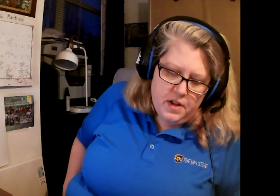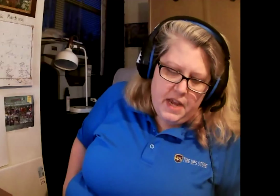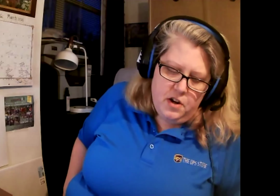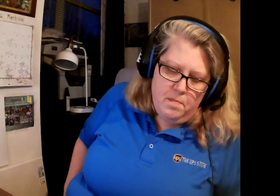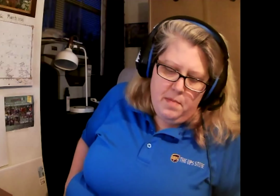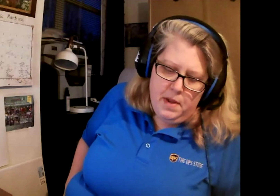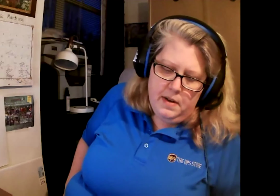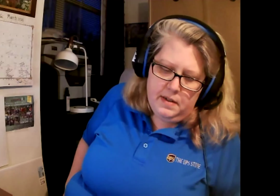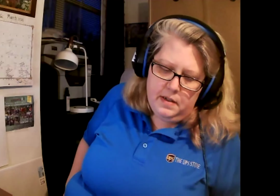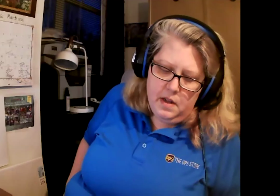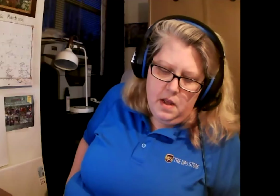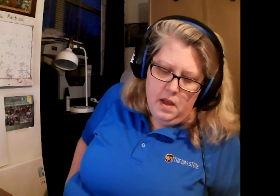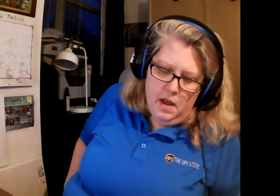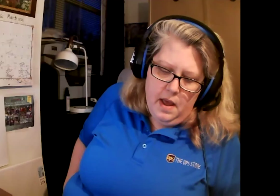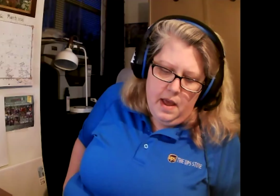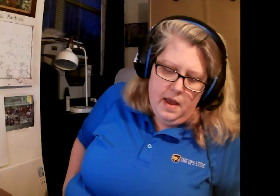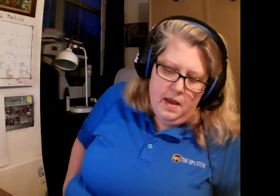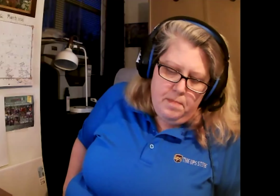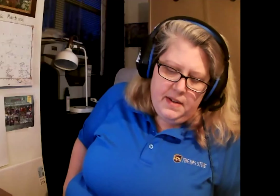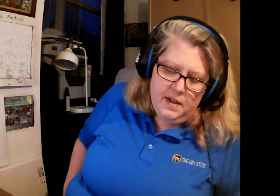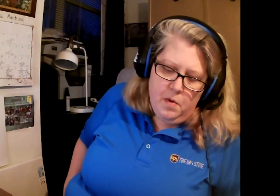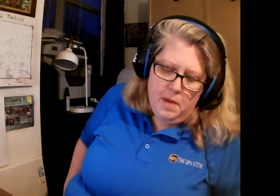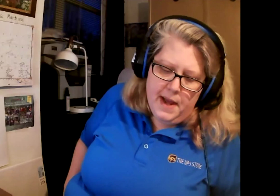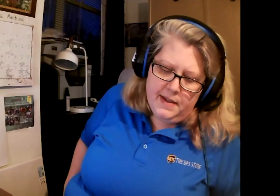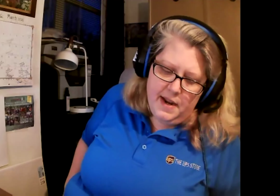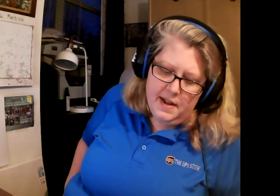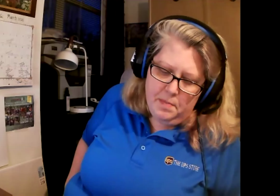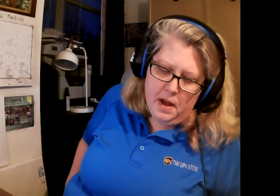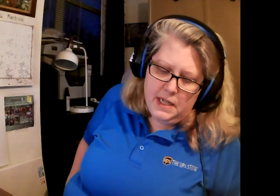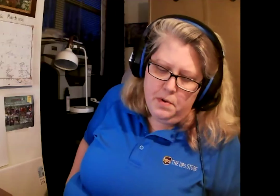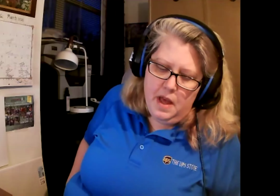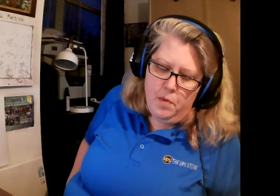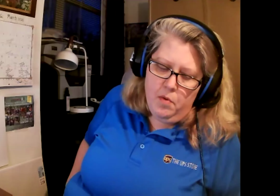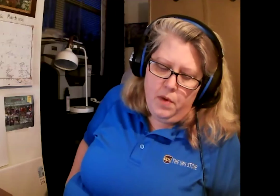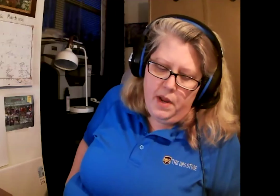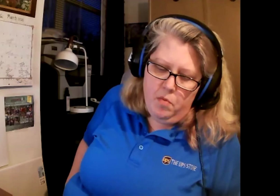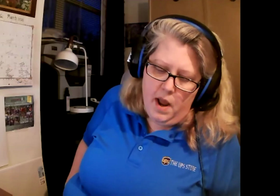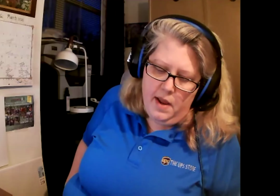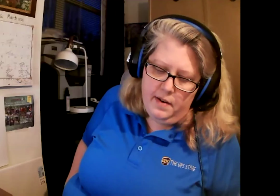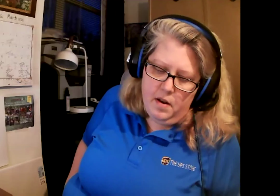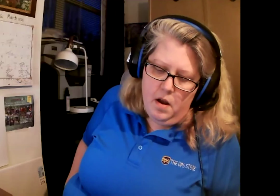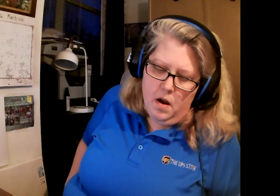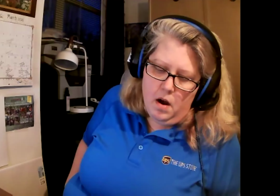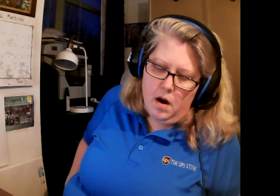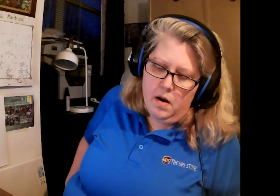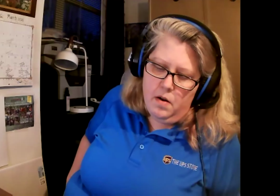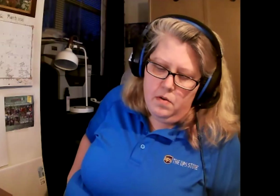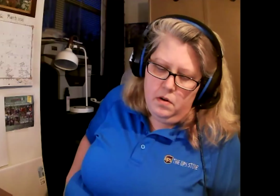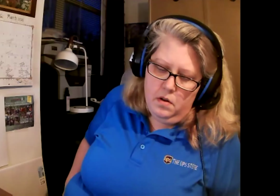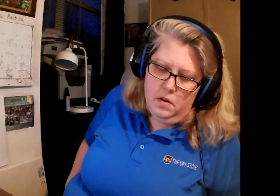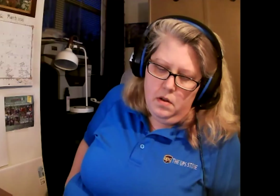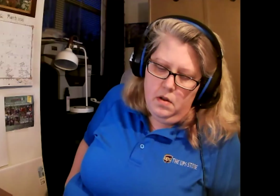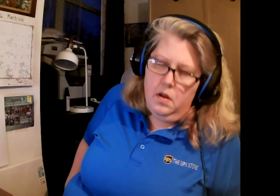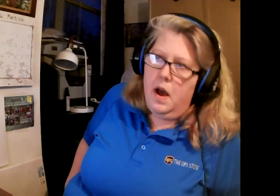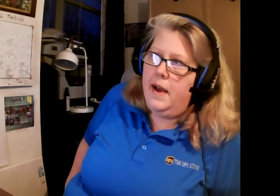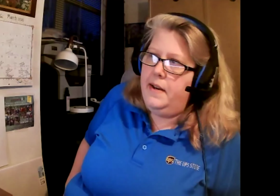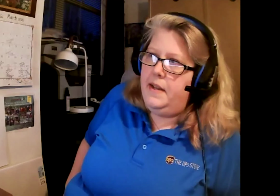or education amendments? Basically, what I'm asking, is it possible that we rewrite our